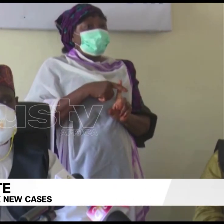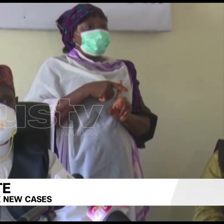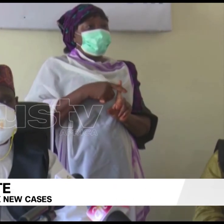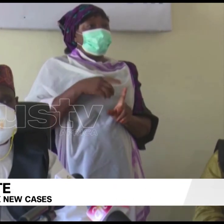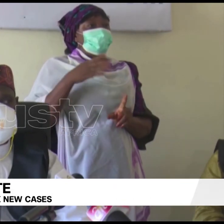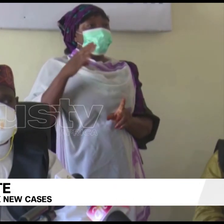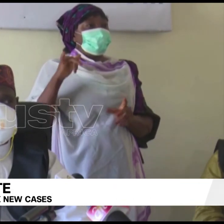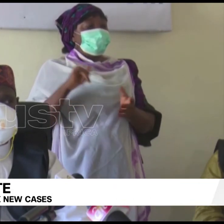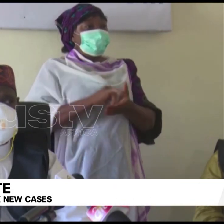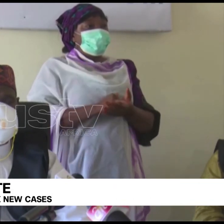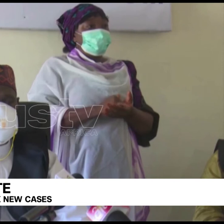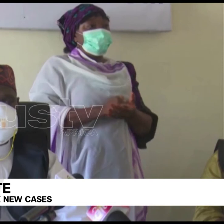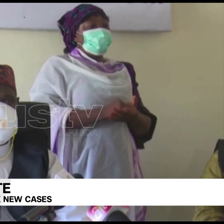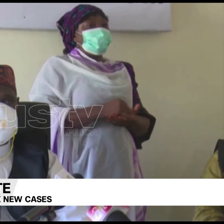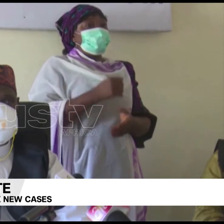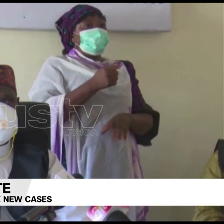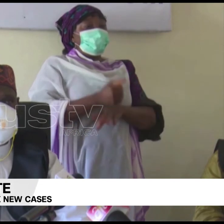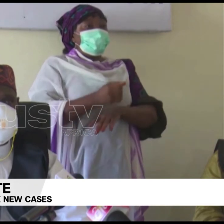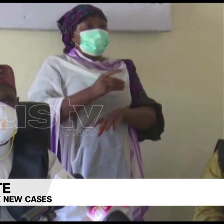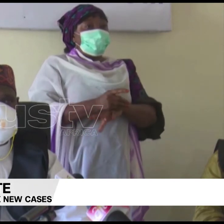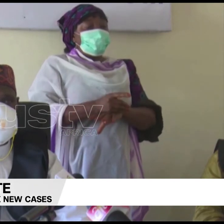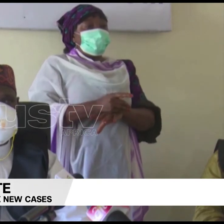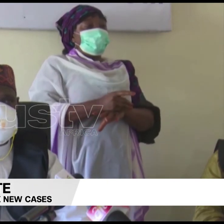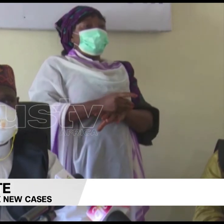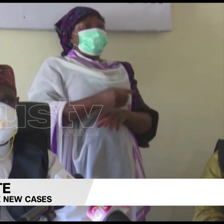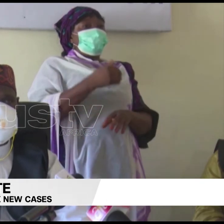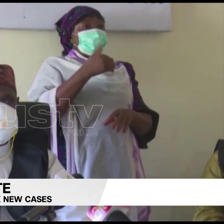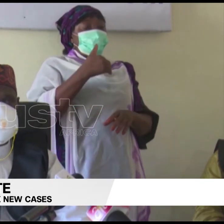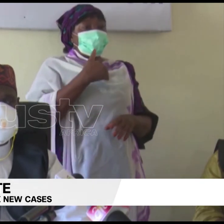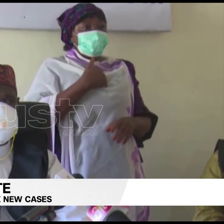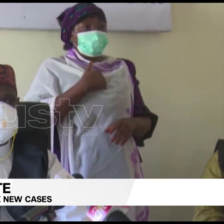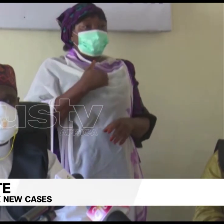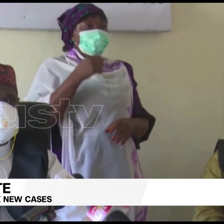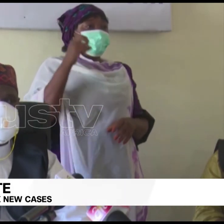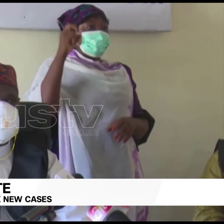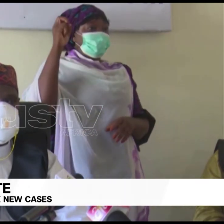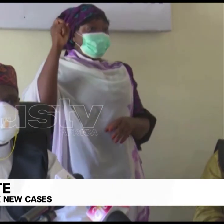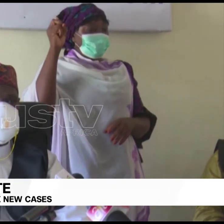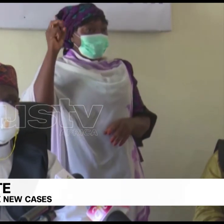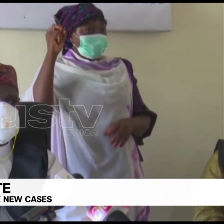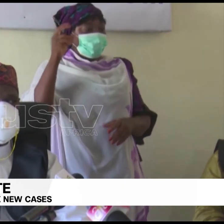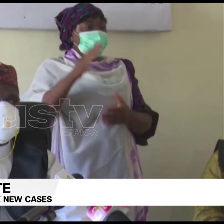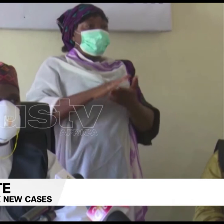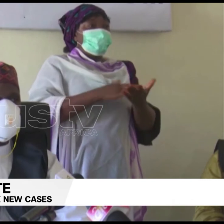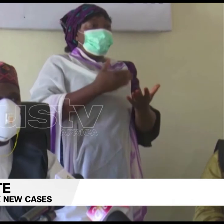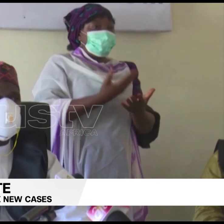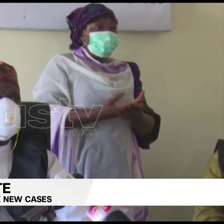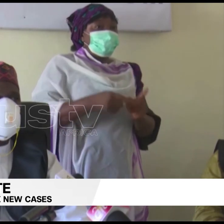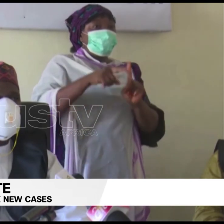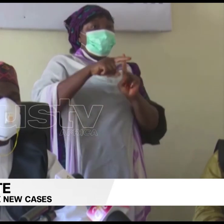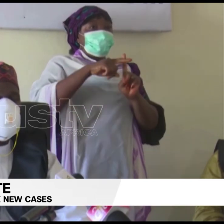By that, Adamawa has 12 confirmed positive cases of COVID-19 patients in the state.